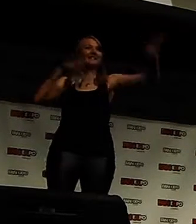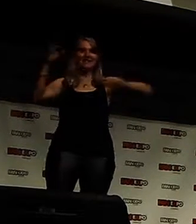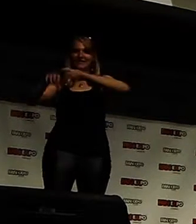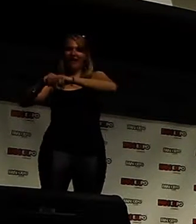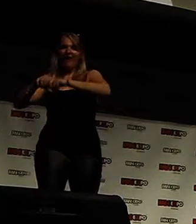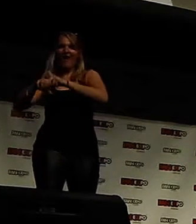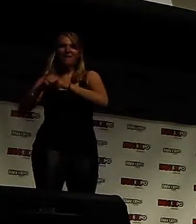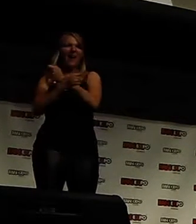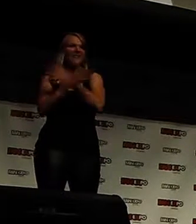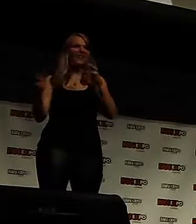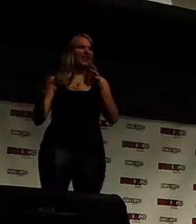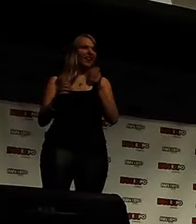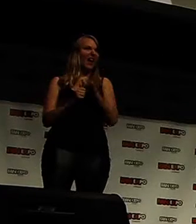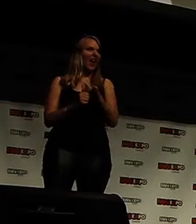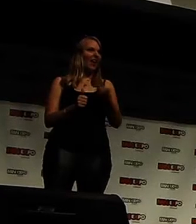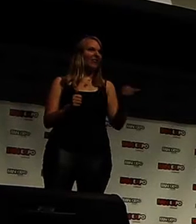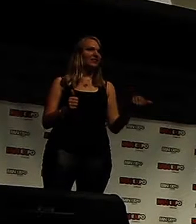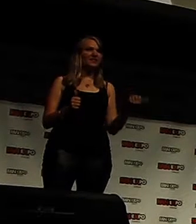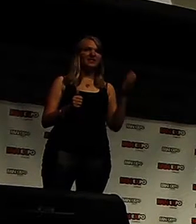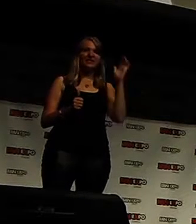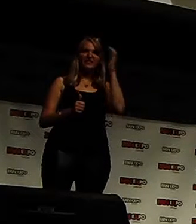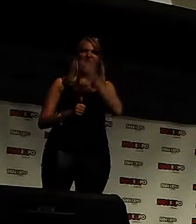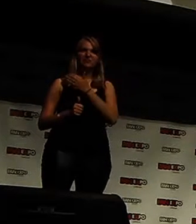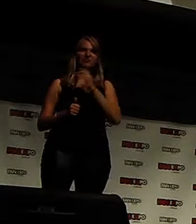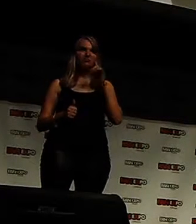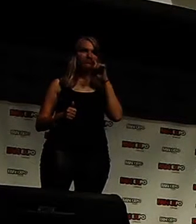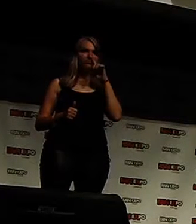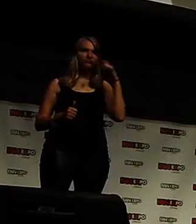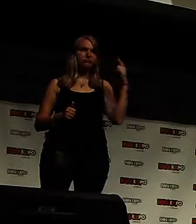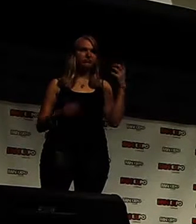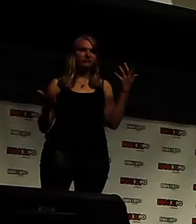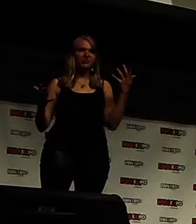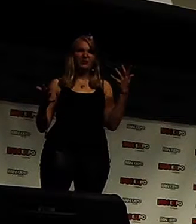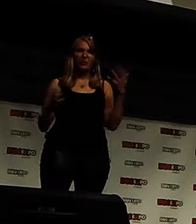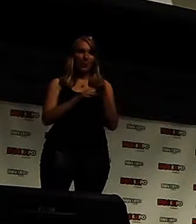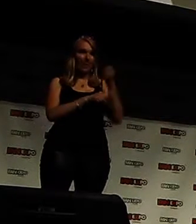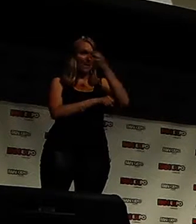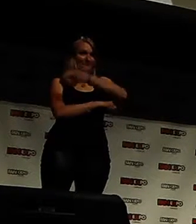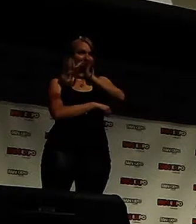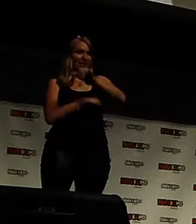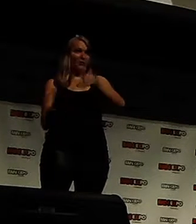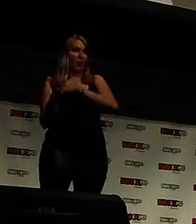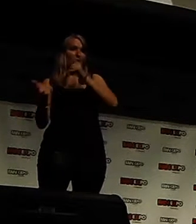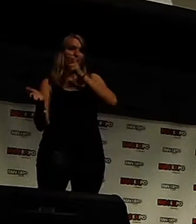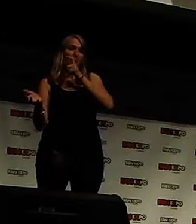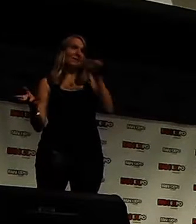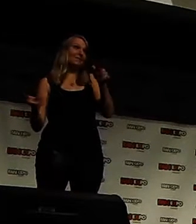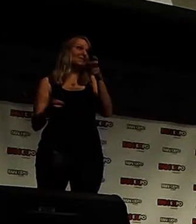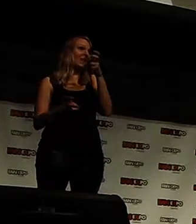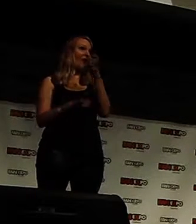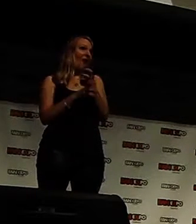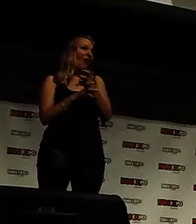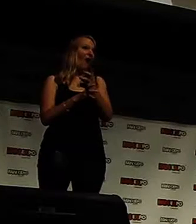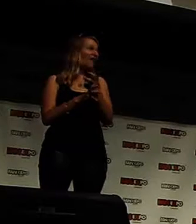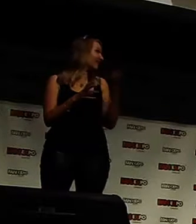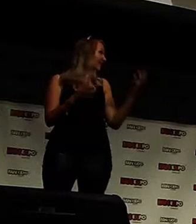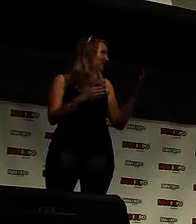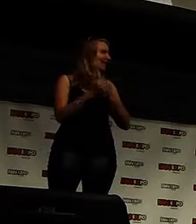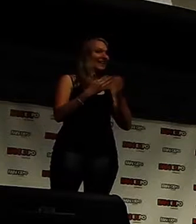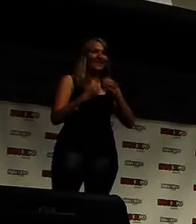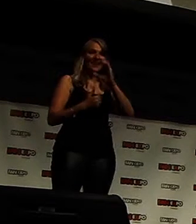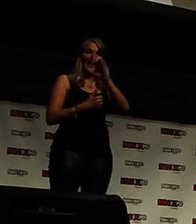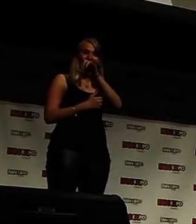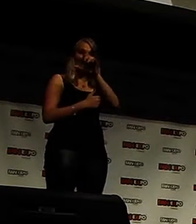seems a little bit dull, you know, it's going to be quite a tough gig to beat, I think. Even Cleopatra. She didn't